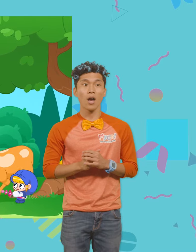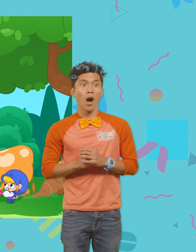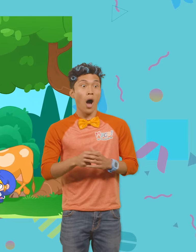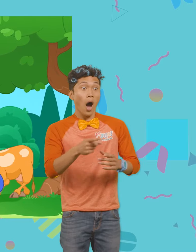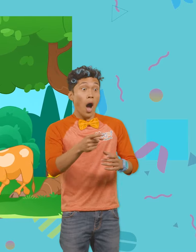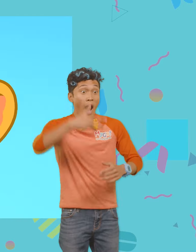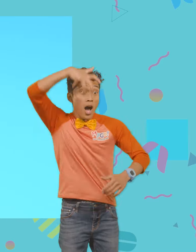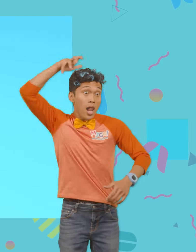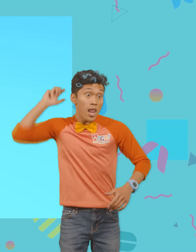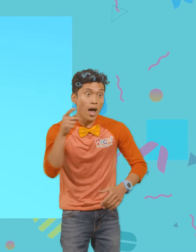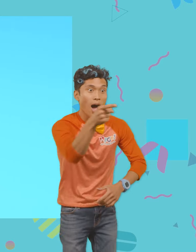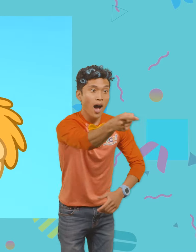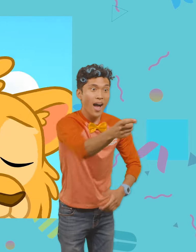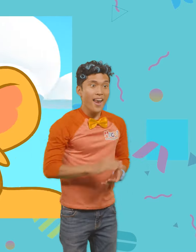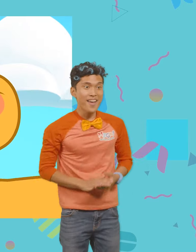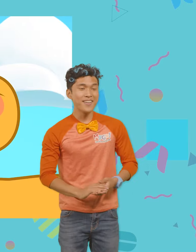There you are, lion!